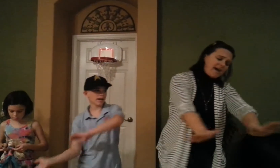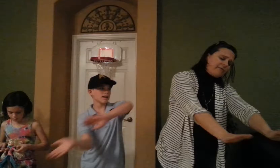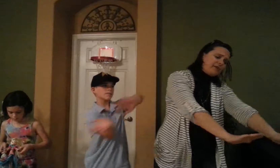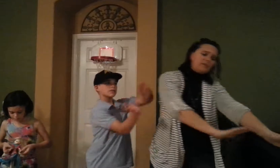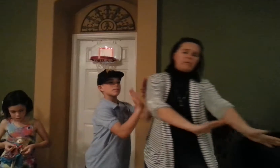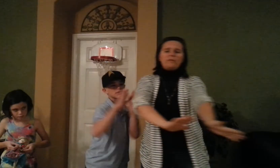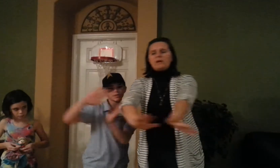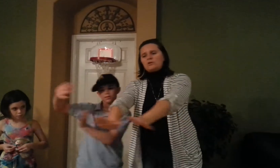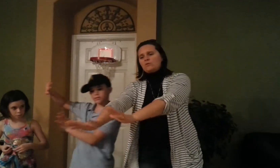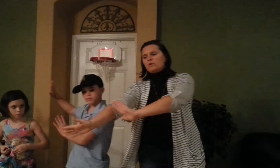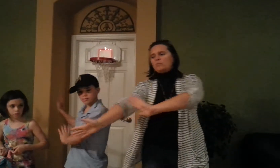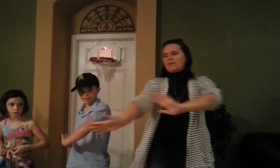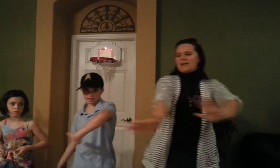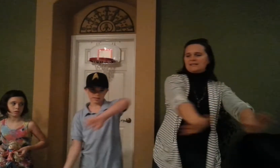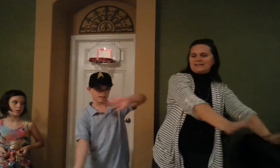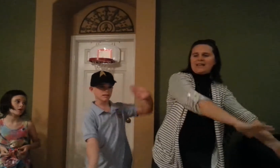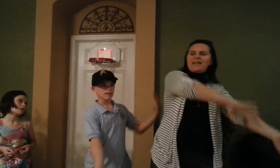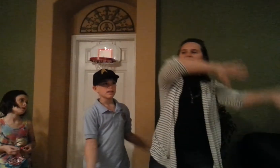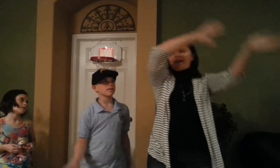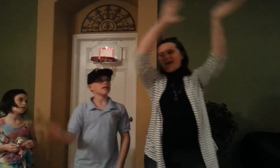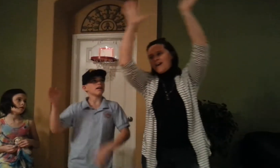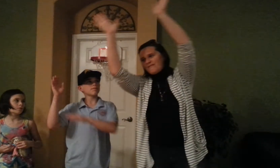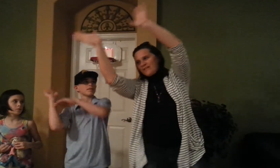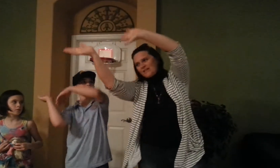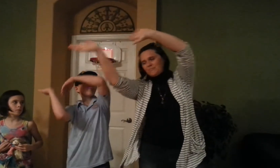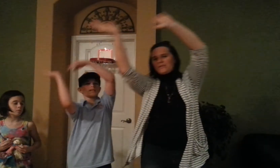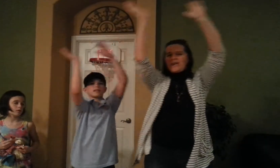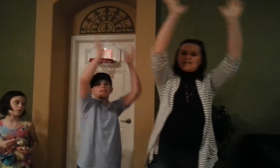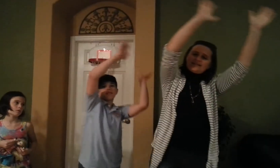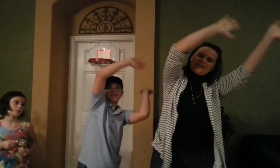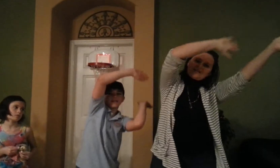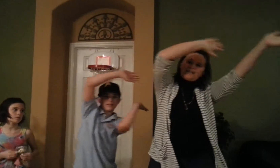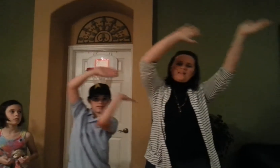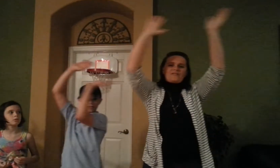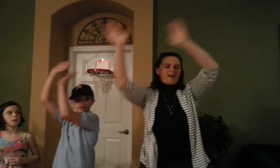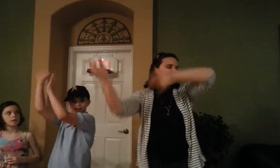every spiritual blessing in heavenly places in Christ.